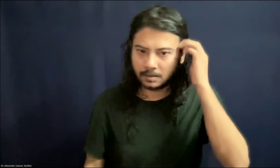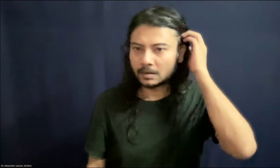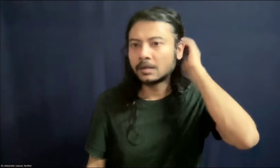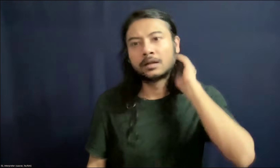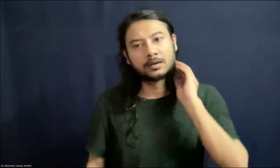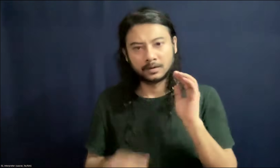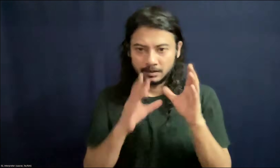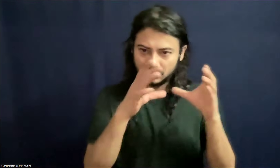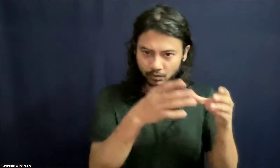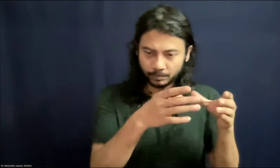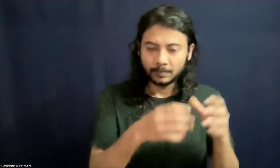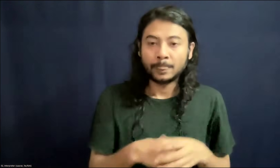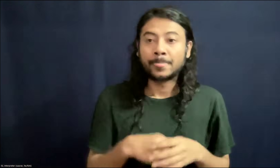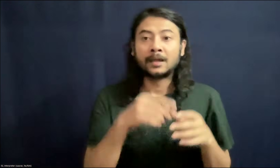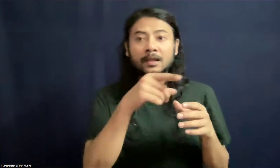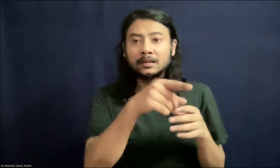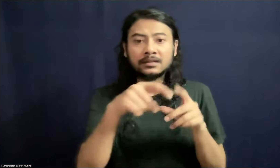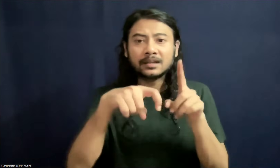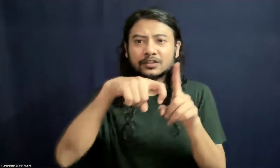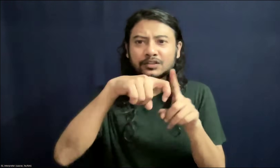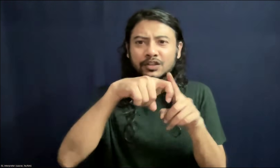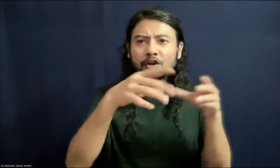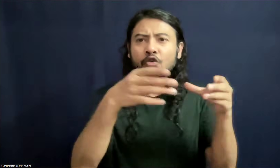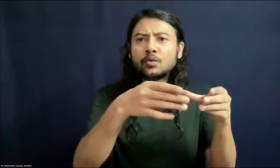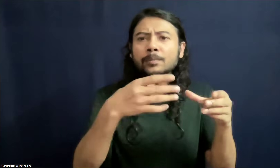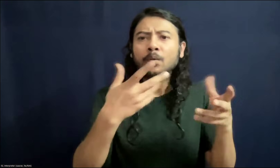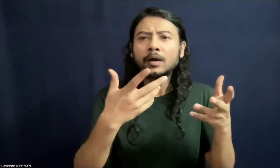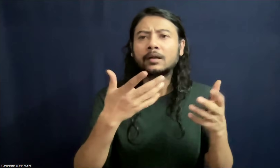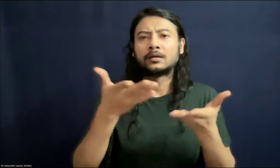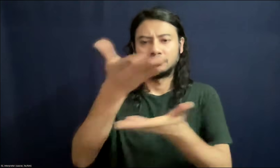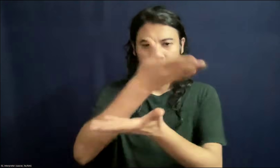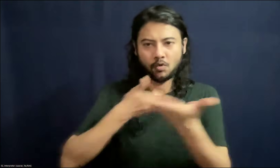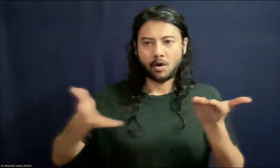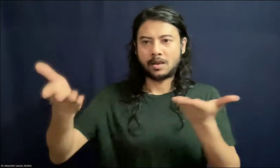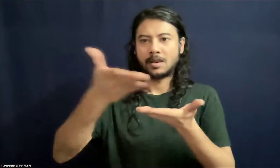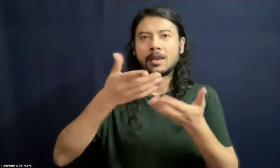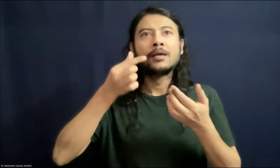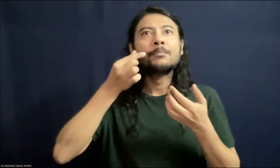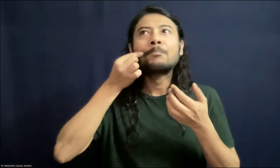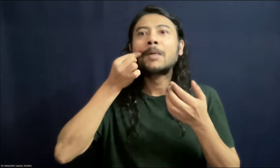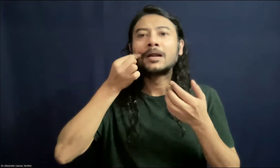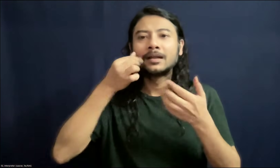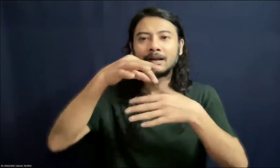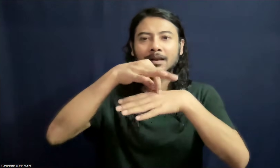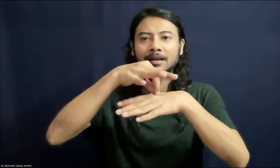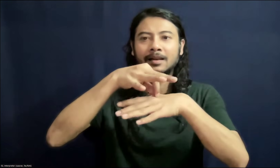And these are the people who are living in the material world, like you and me, all of us.